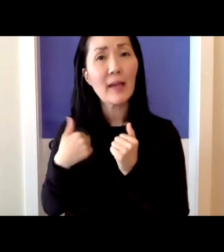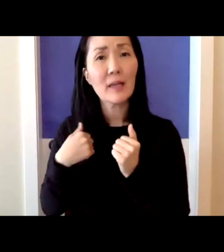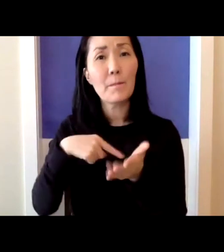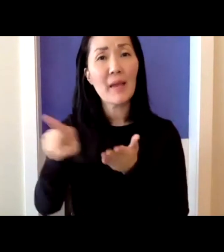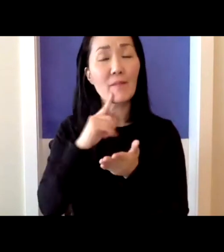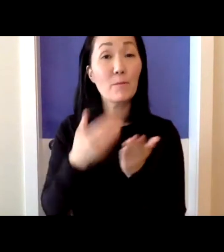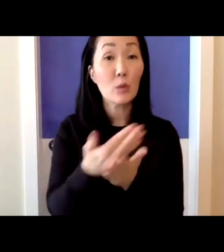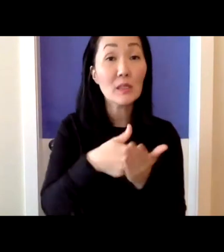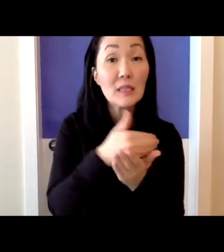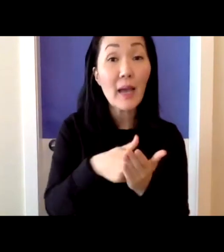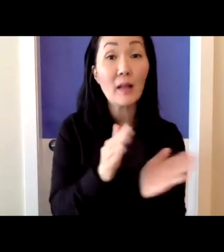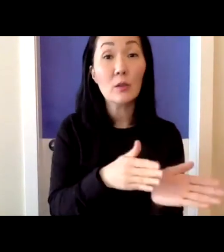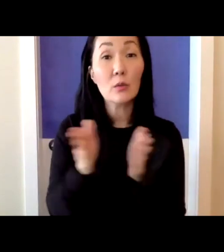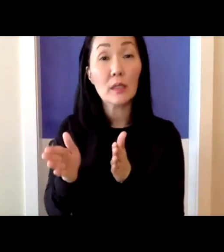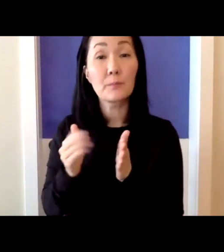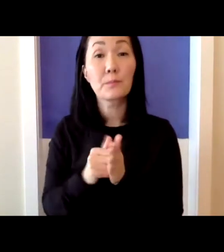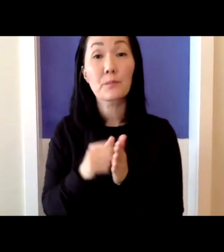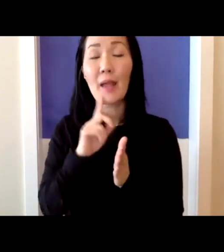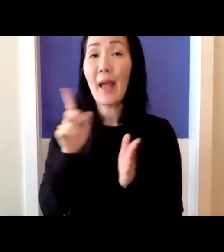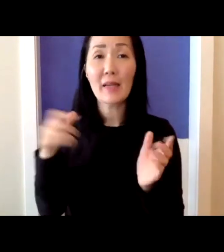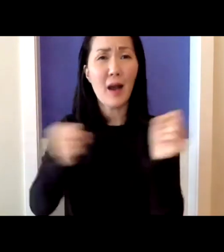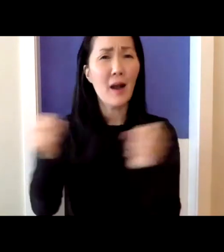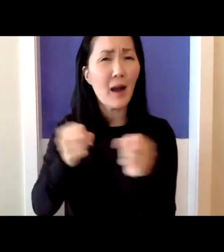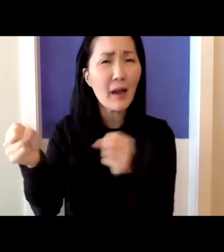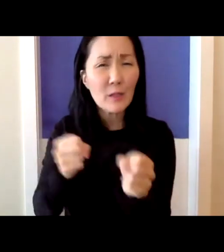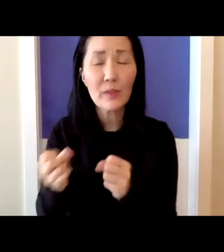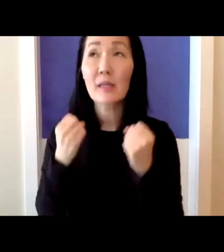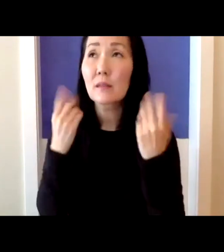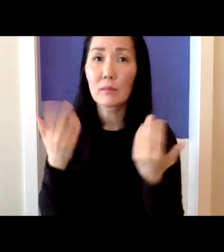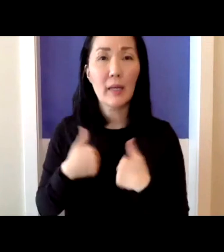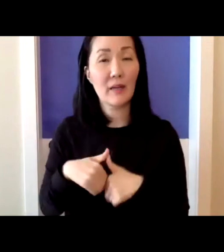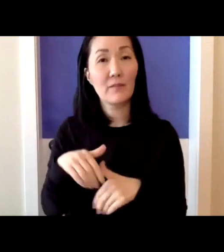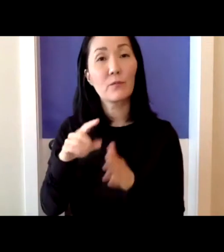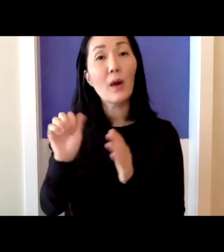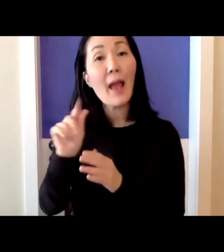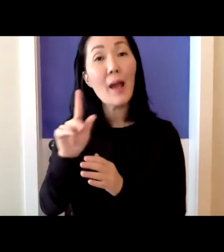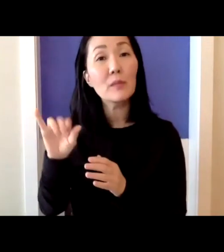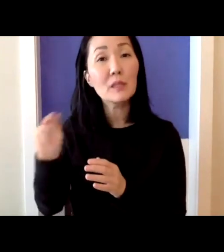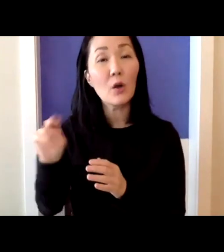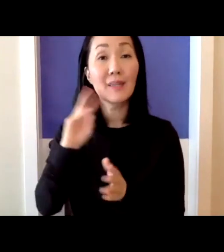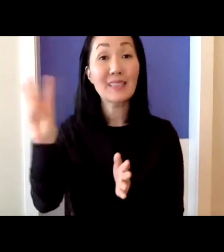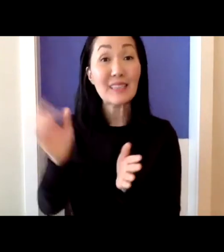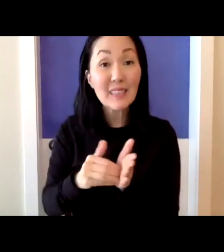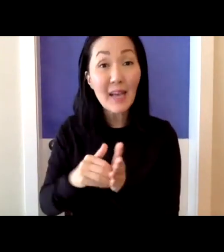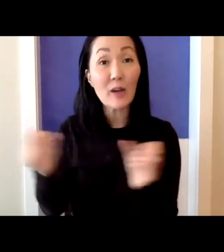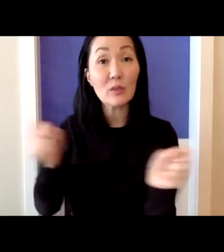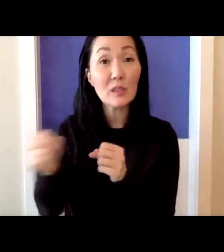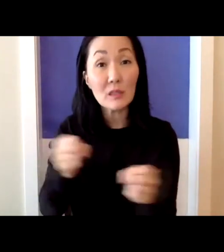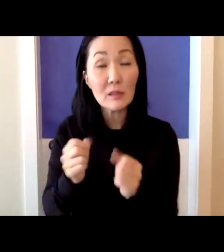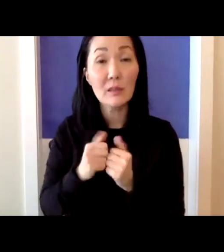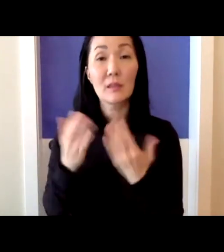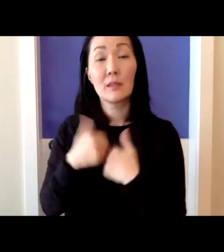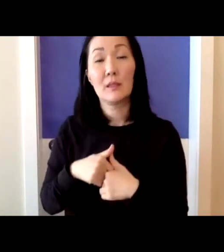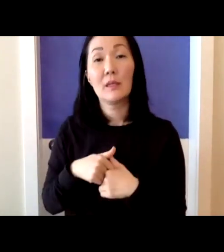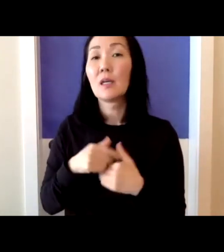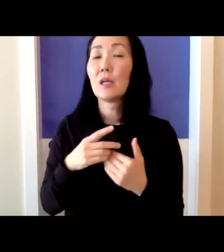know, creating a high volume of jobs. Amazon announcing 6,000 jobs, Shopify 1,000 here, thousands in a very